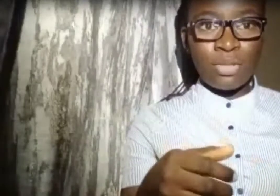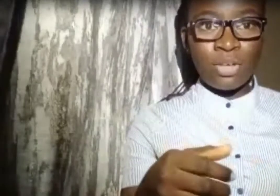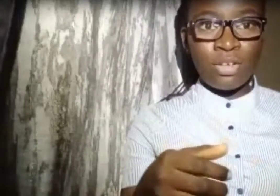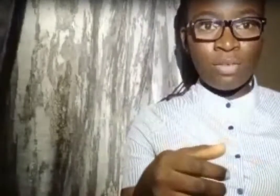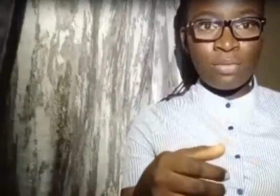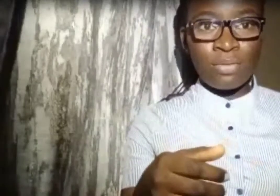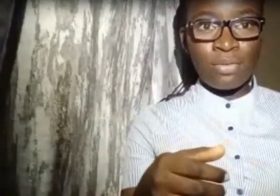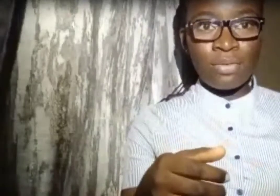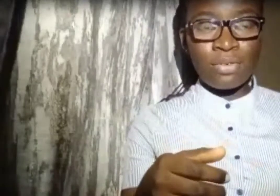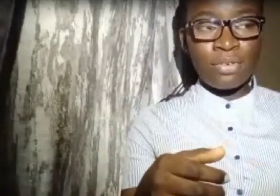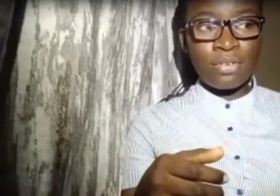Okay, great. So